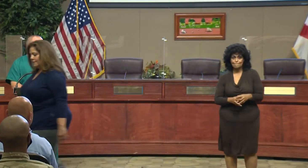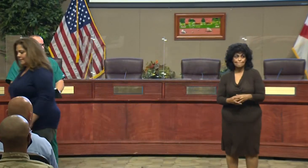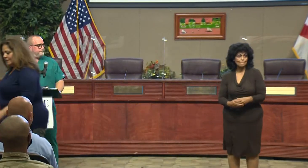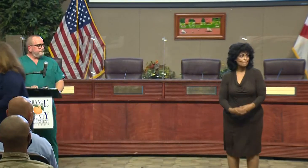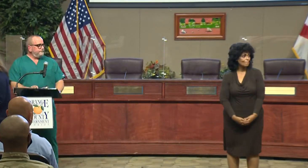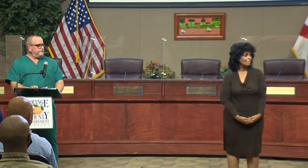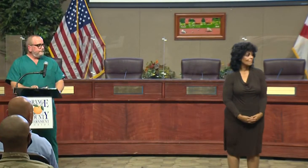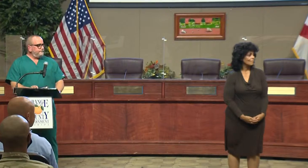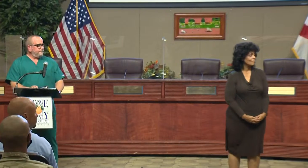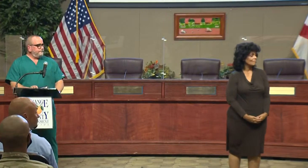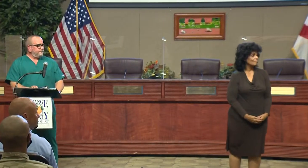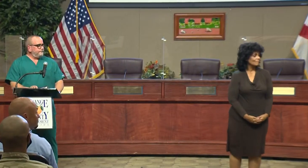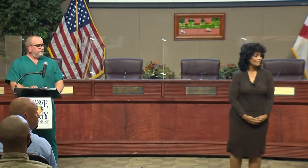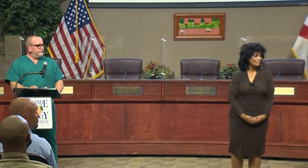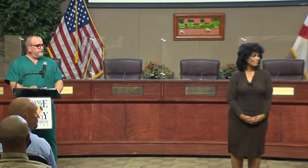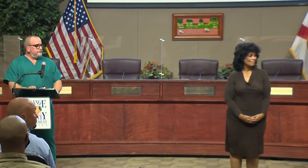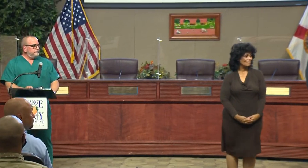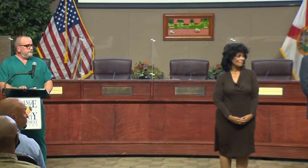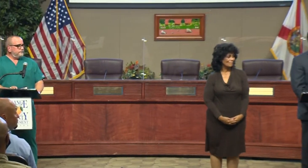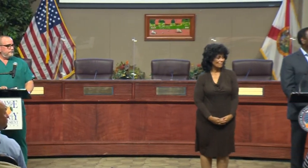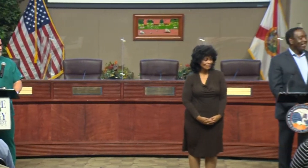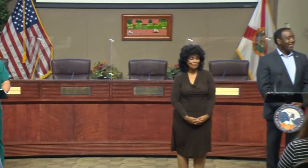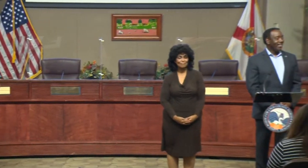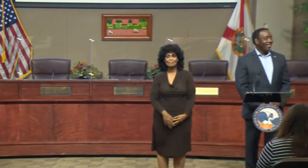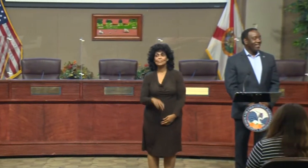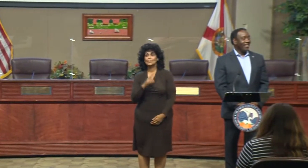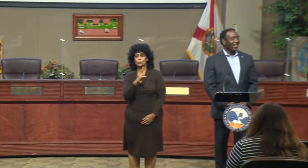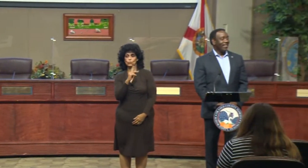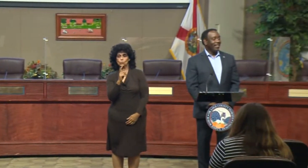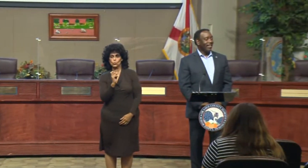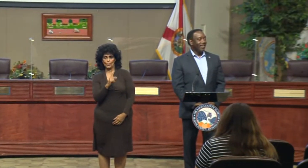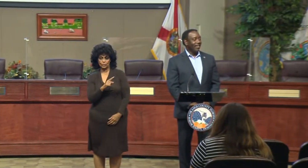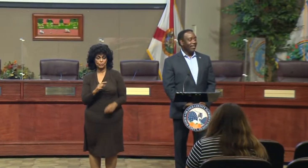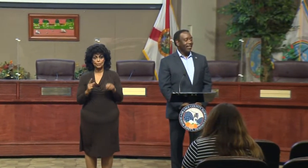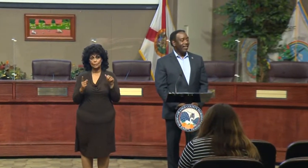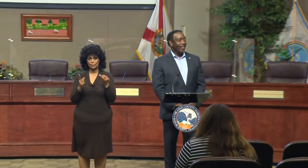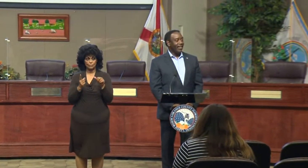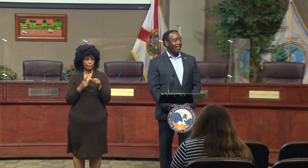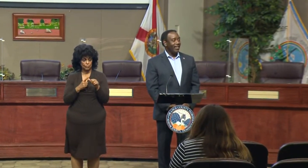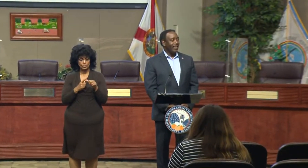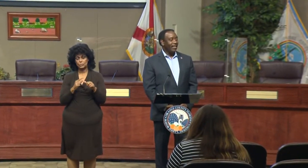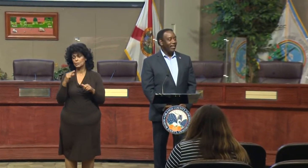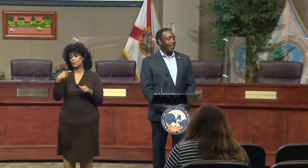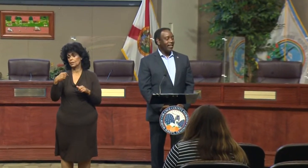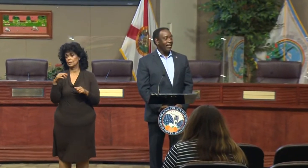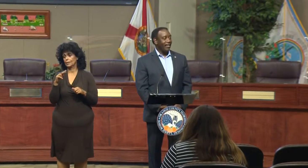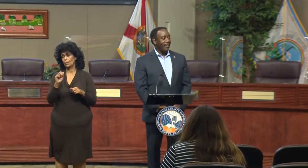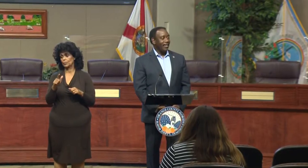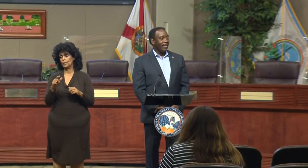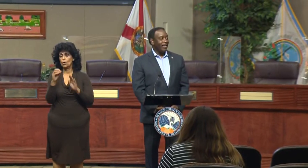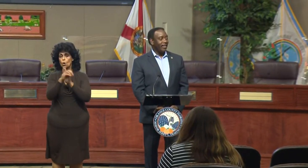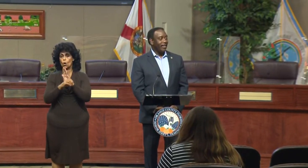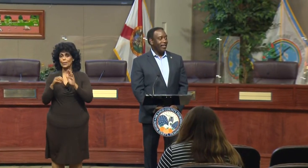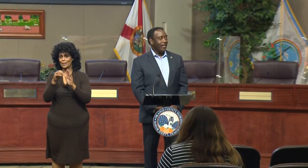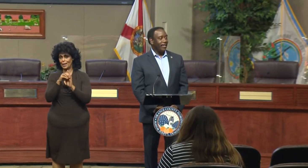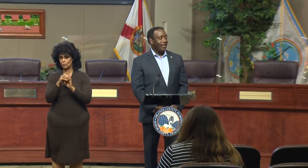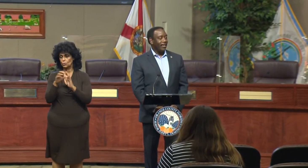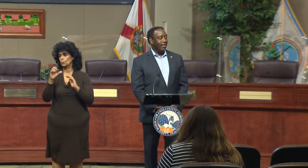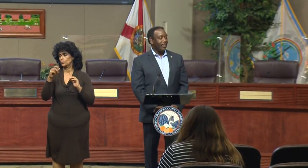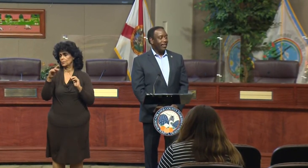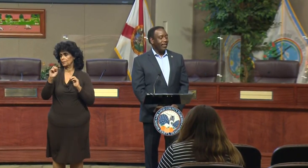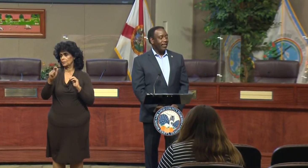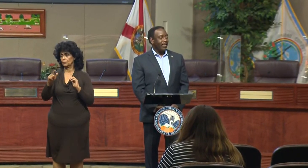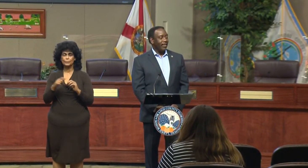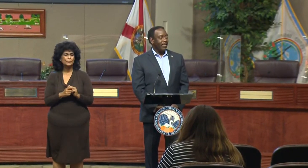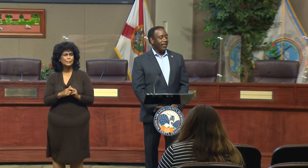Right. Mayor Demings, I have two questions coming to you. The first is from Gabrielle Rousson with the Orlando Sentinel, and she asks, Disney